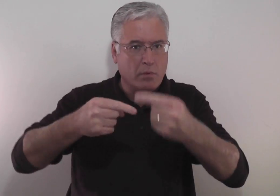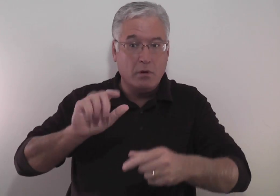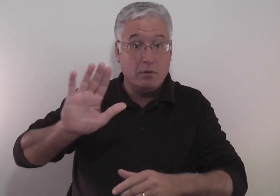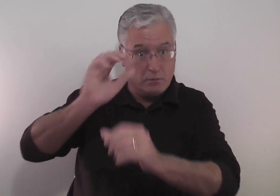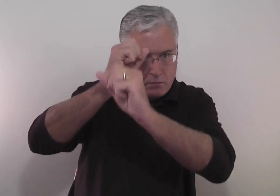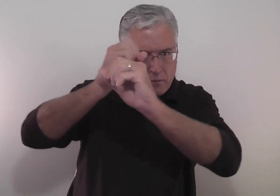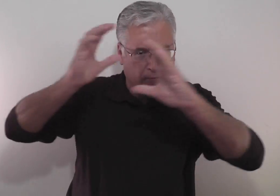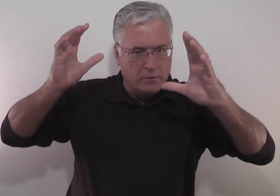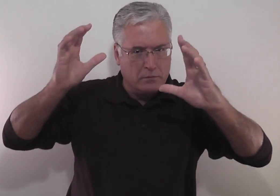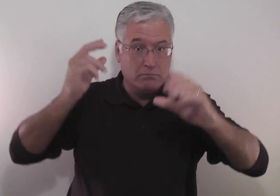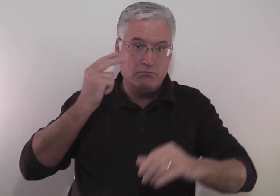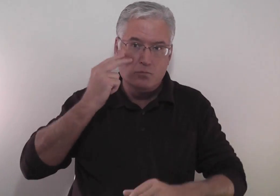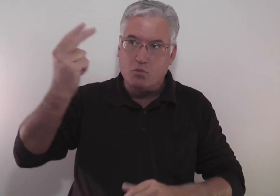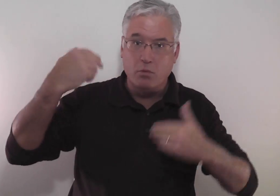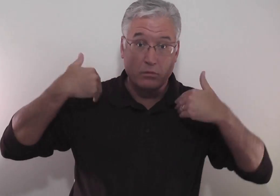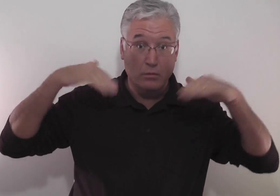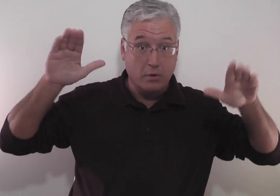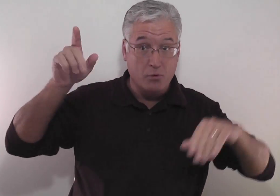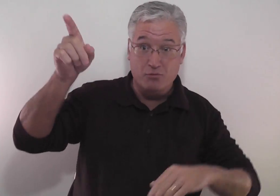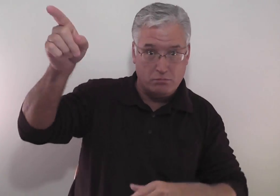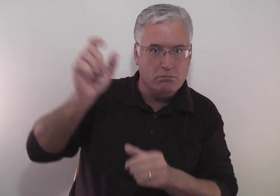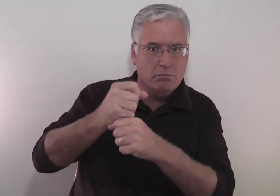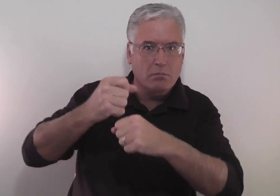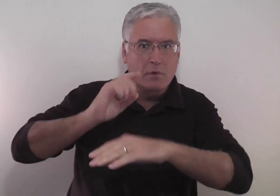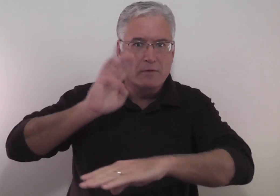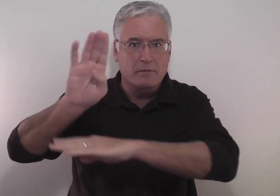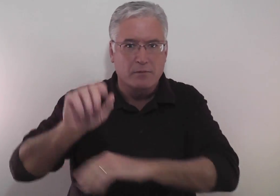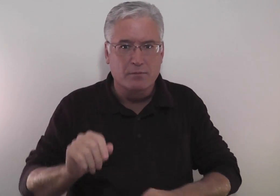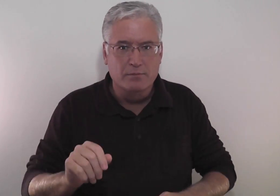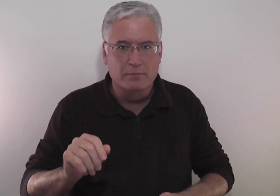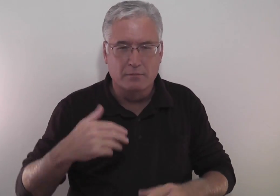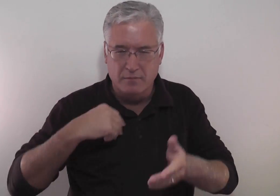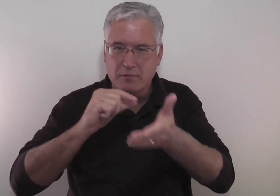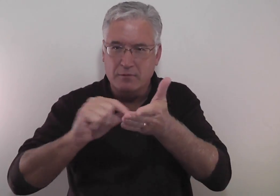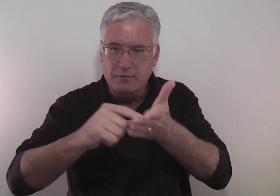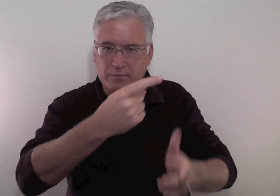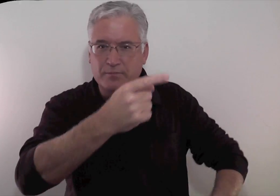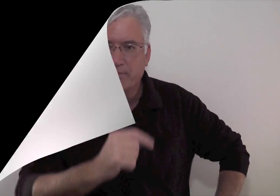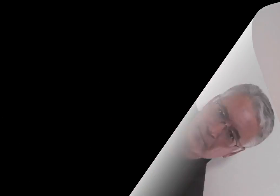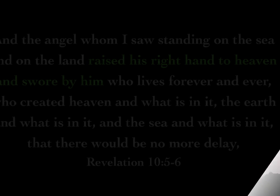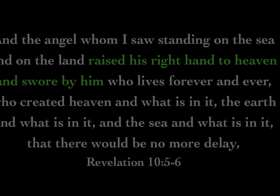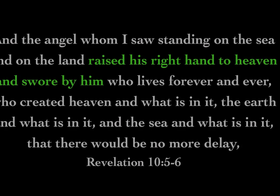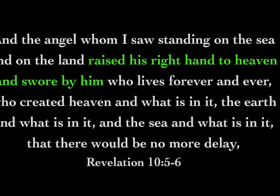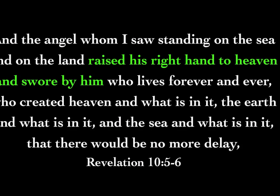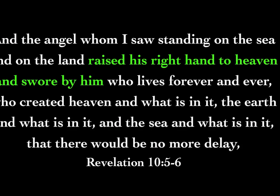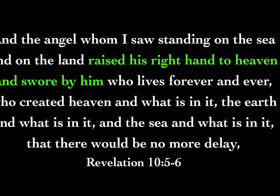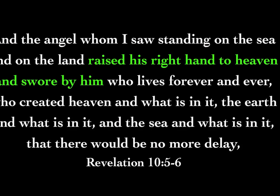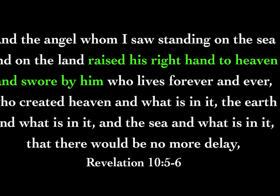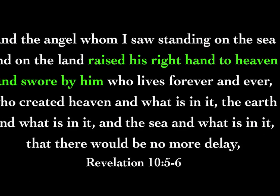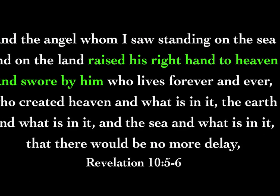John, he wrote about a vision that he had, his vision, where he saw an angel making a vow. Here's the verse.